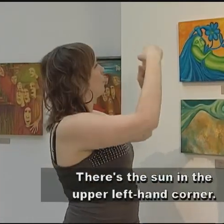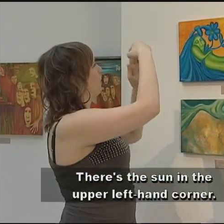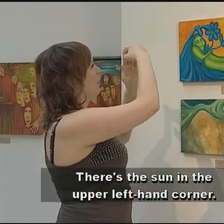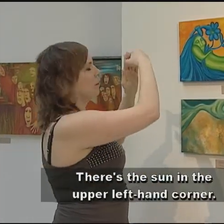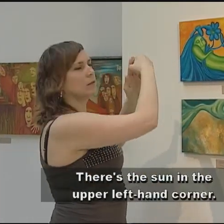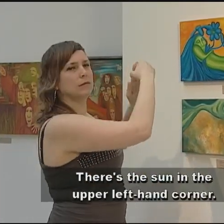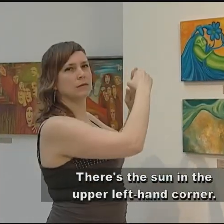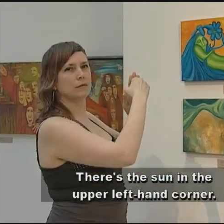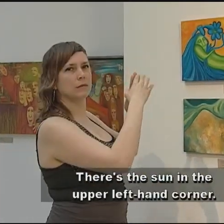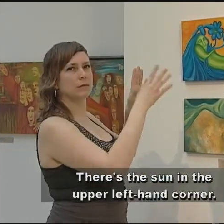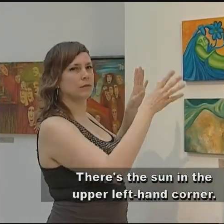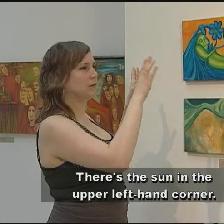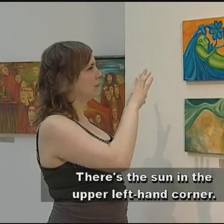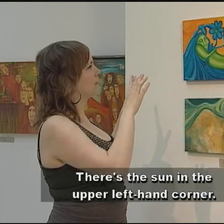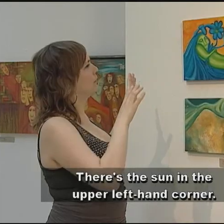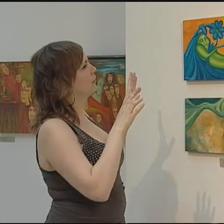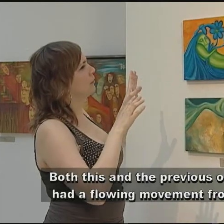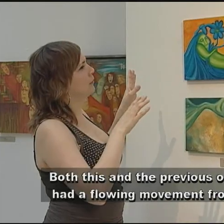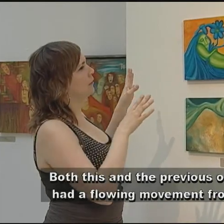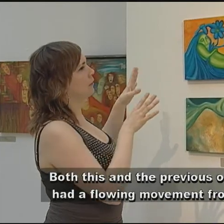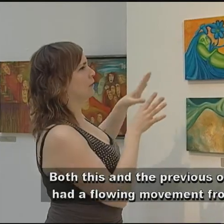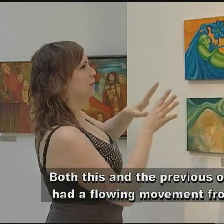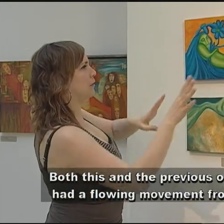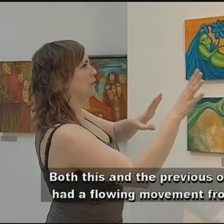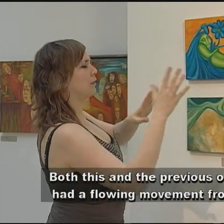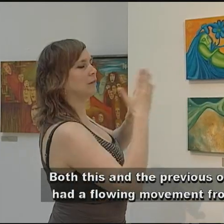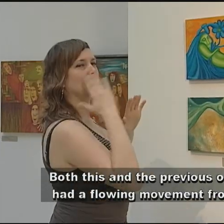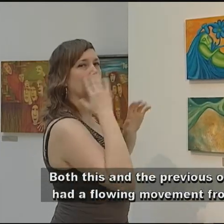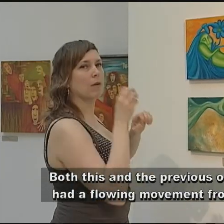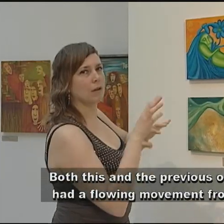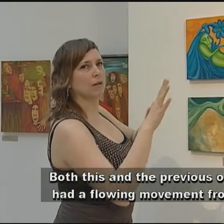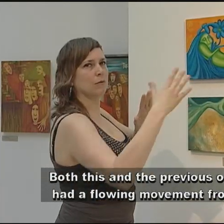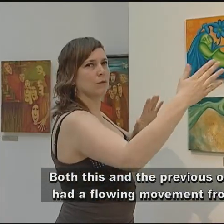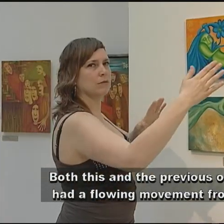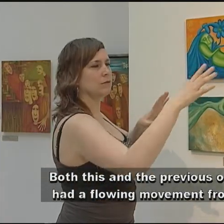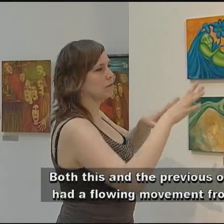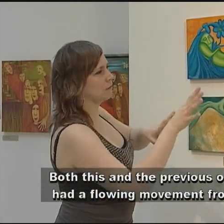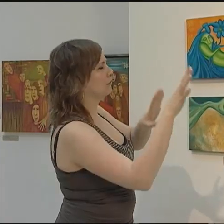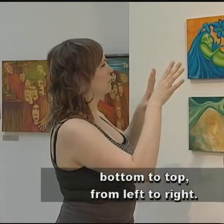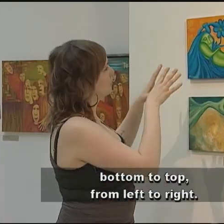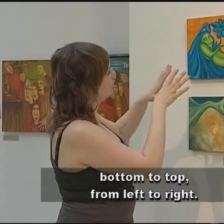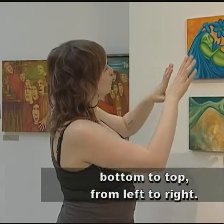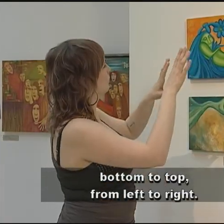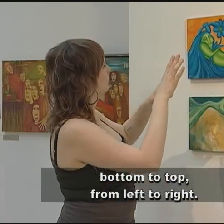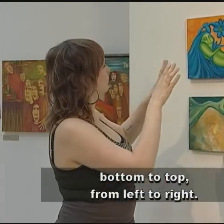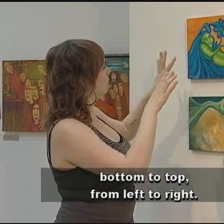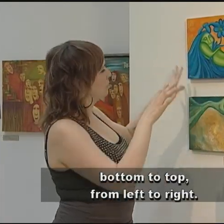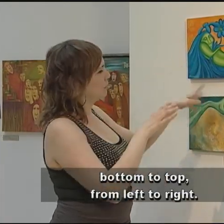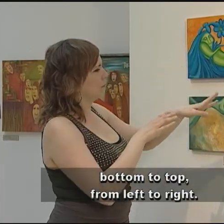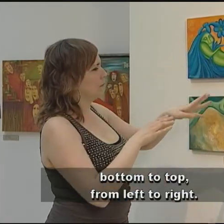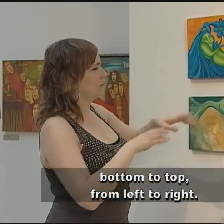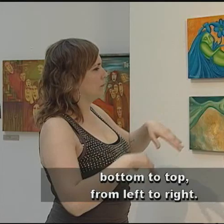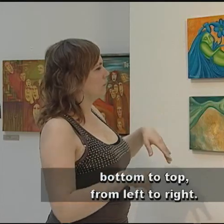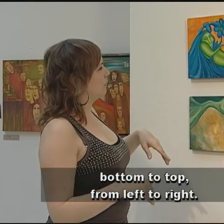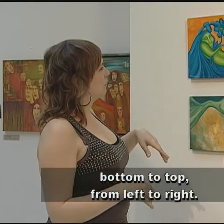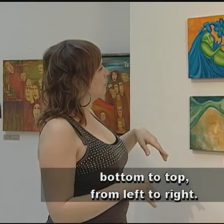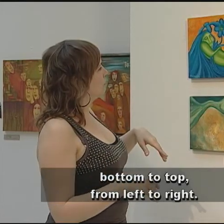sun in the upper left-hand corner. Both this and the previous one had a flowing movement from bottom to top, from left to